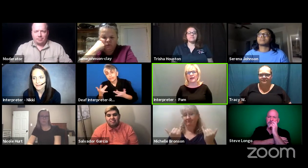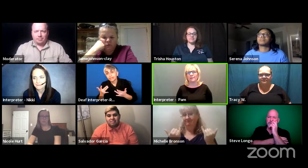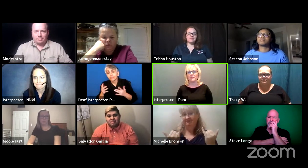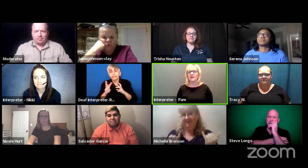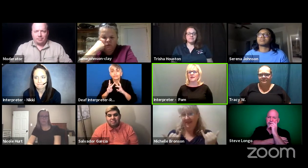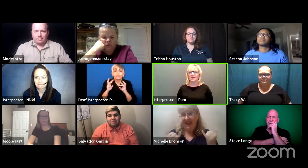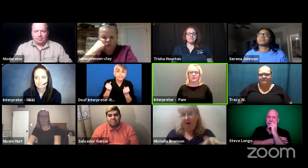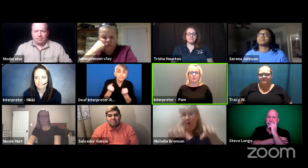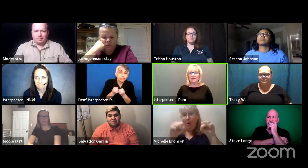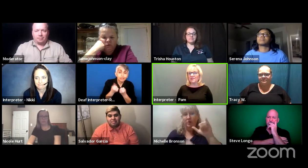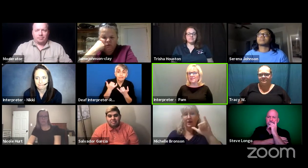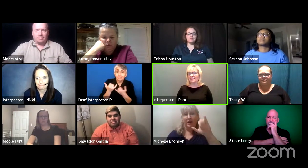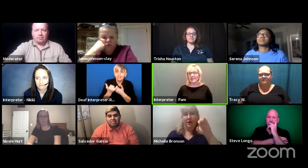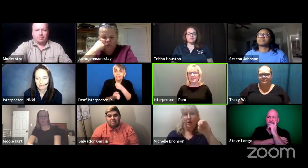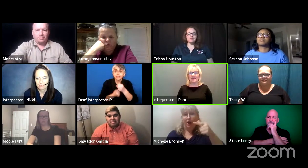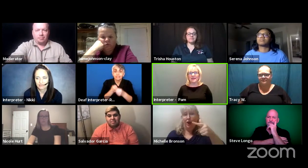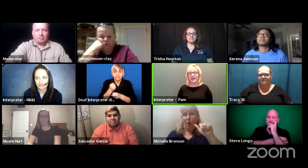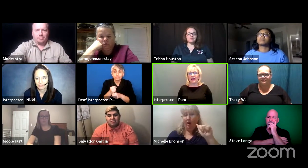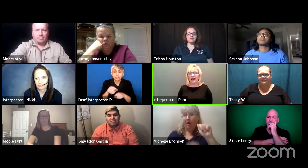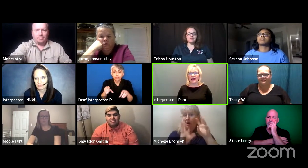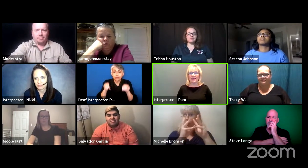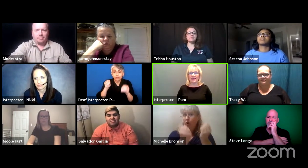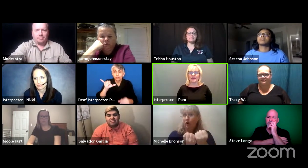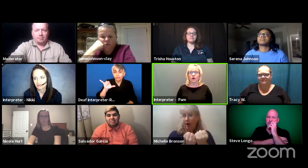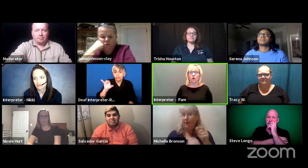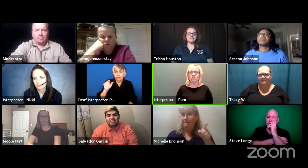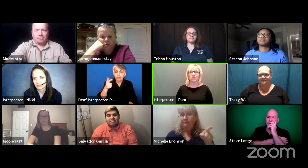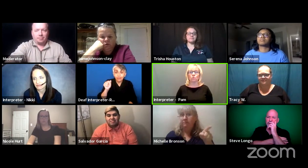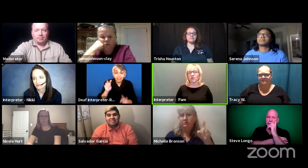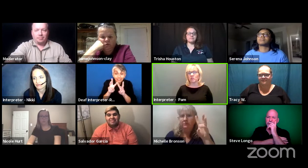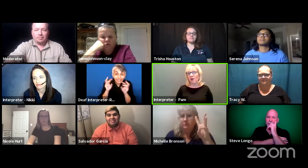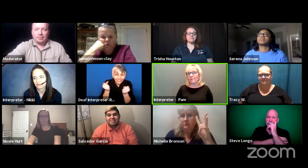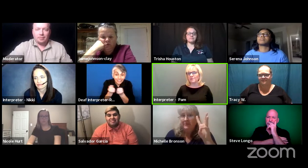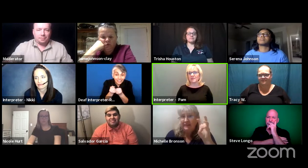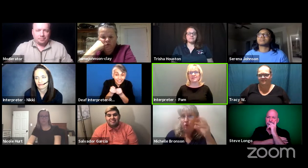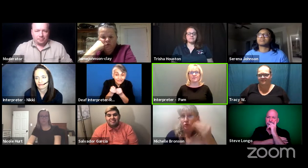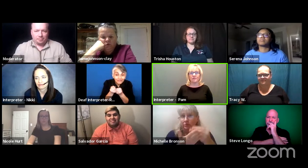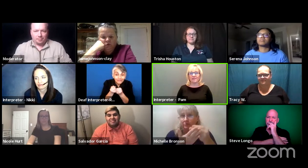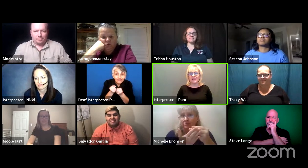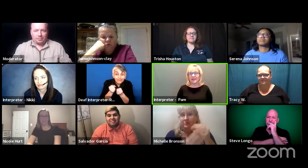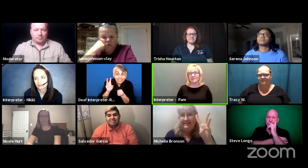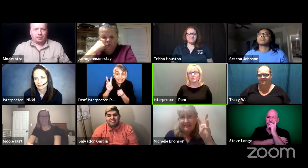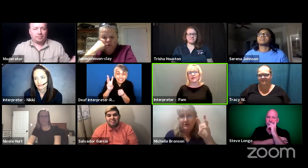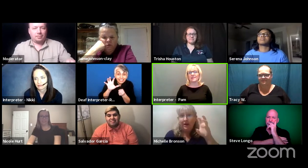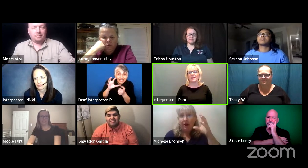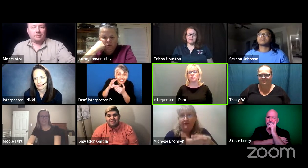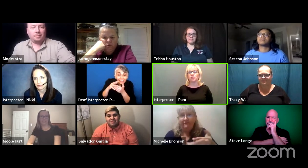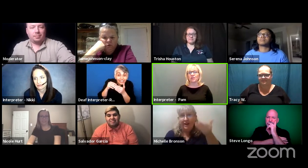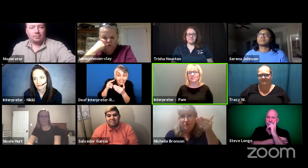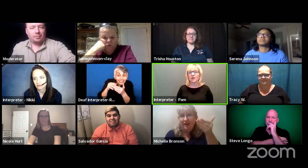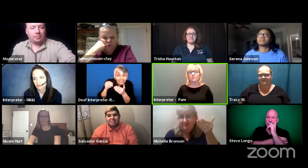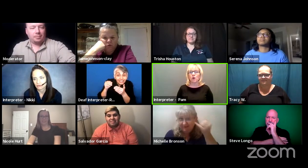time. Previously, they had hosted workshops and different things, but they just brought